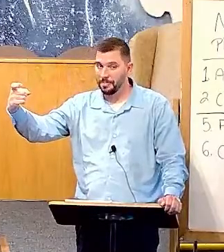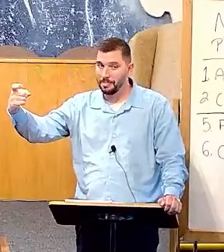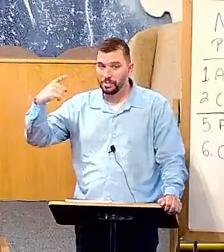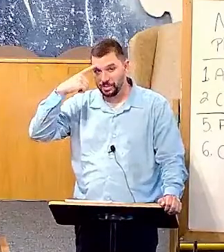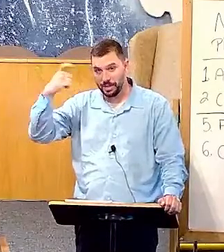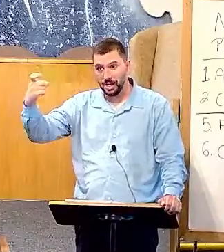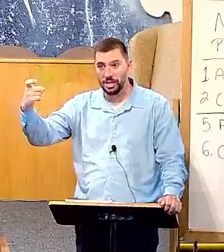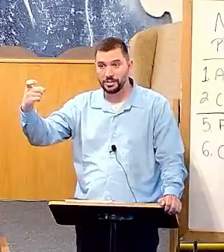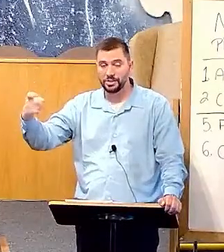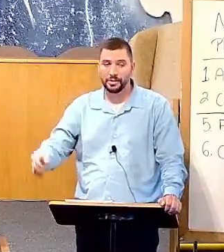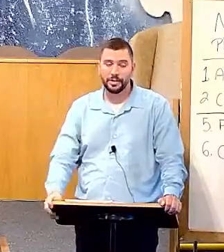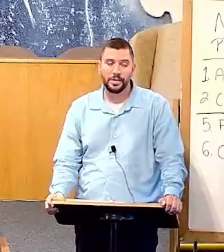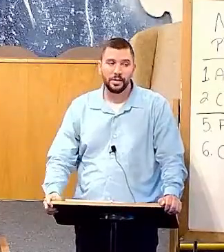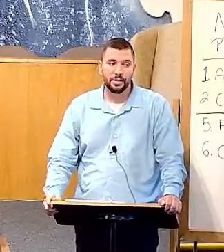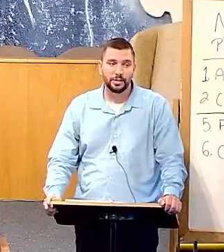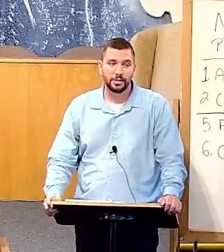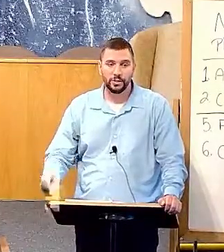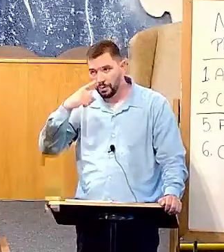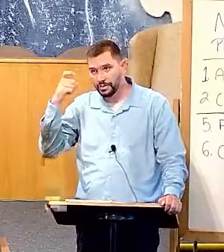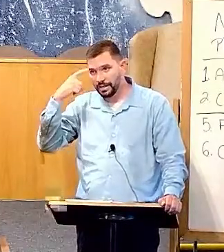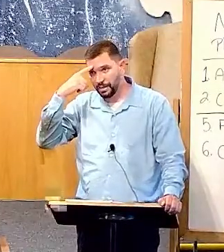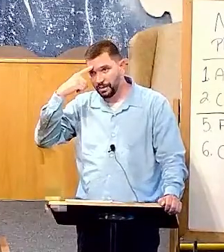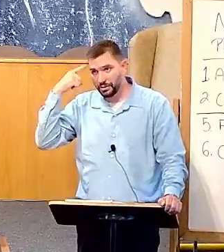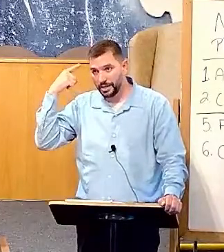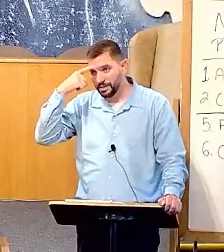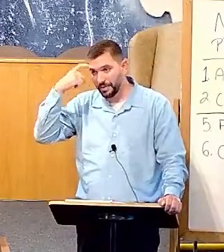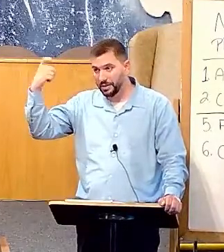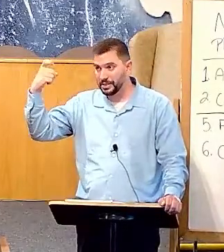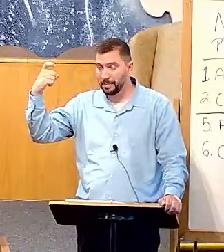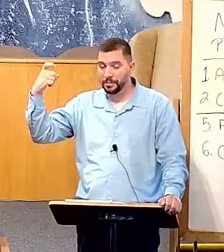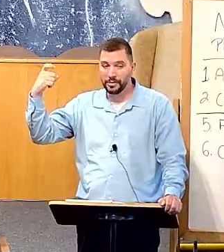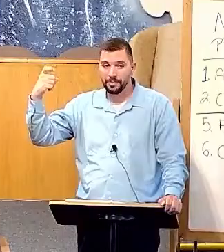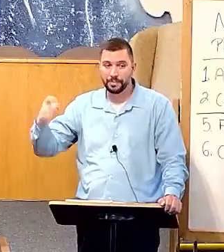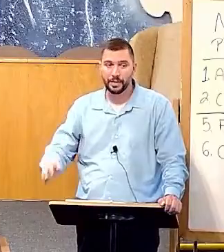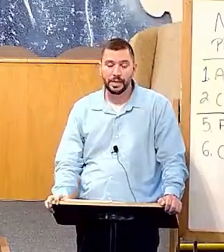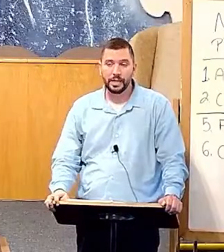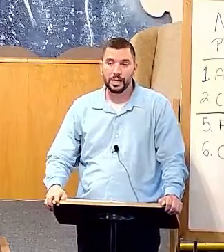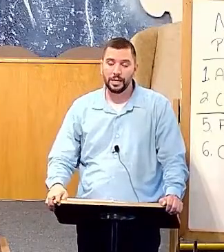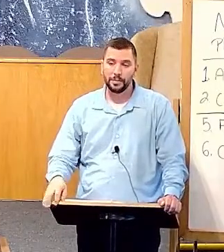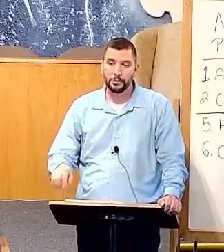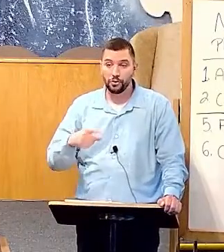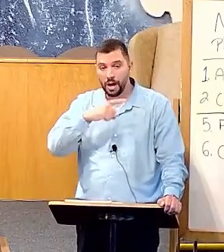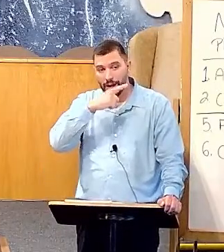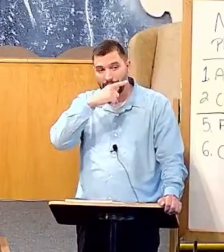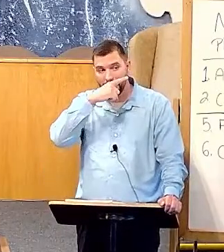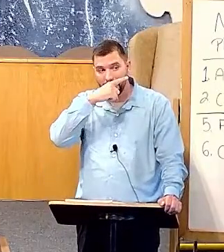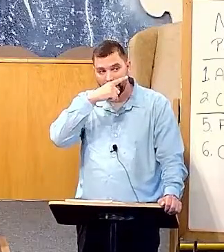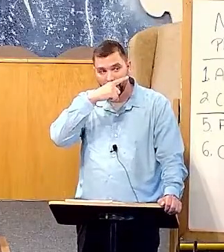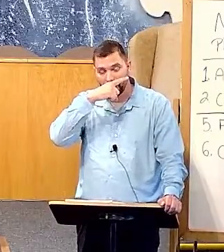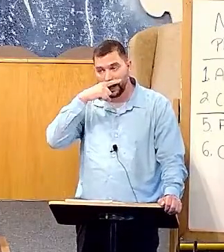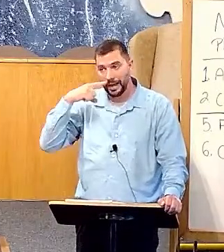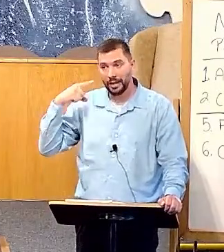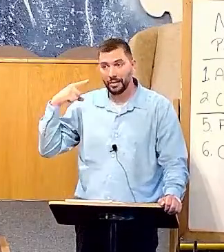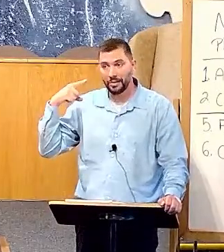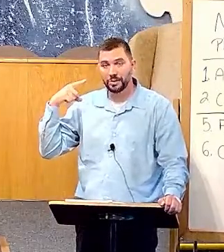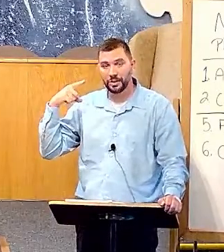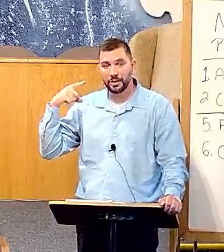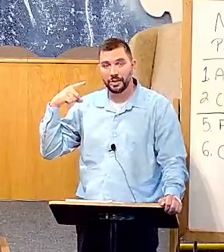that's because. So those things, those signs are very similar. Dry is just straight out,